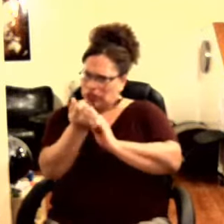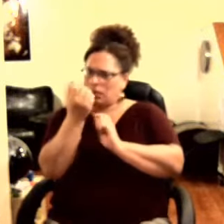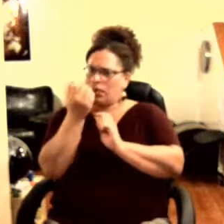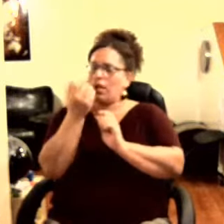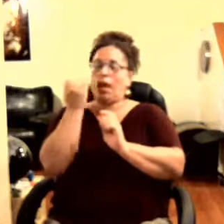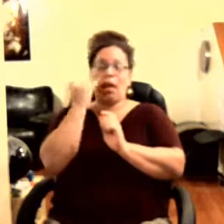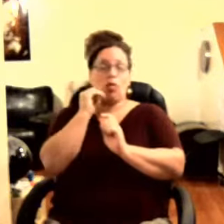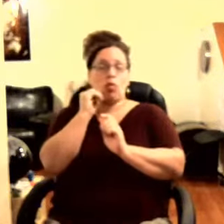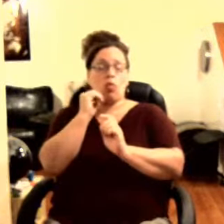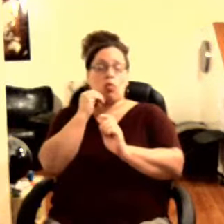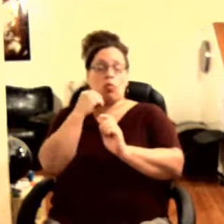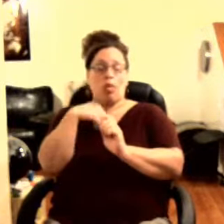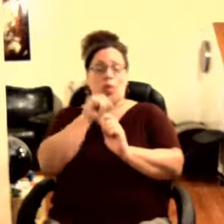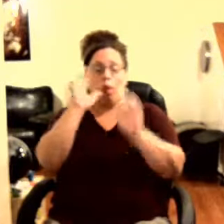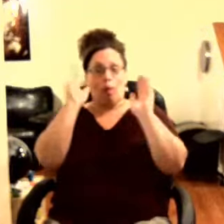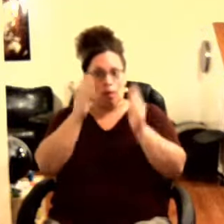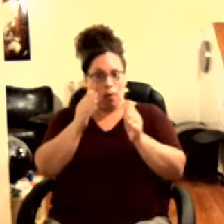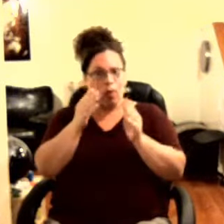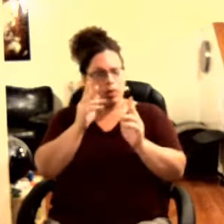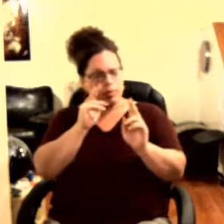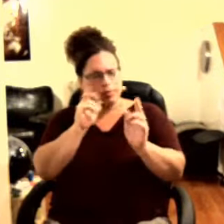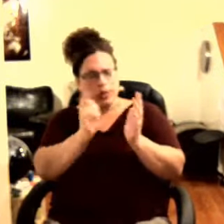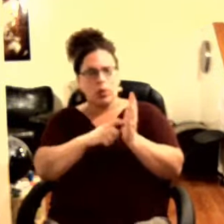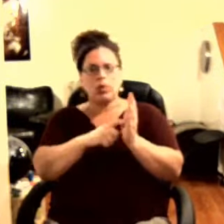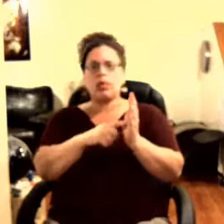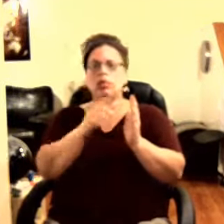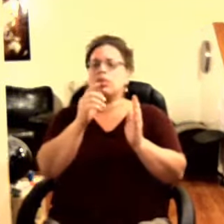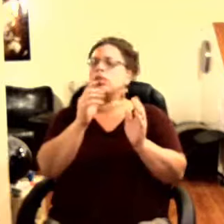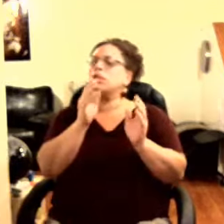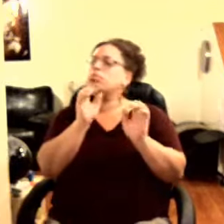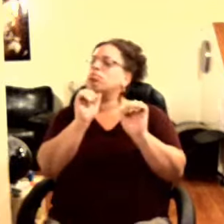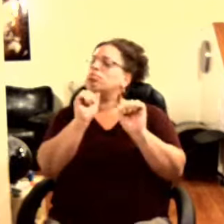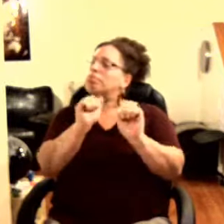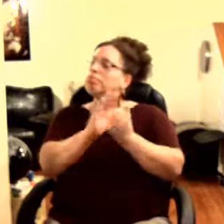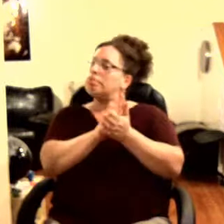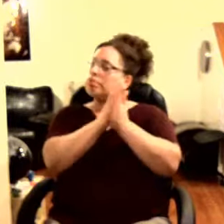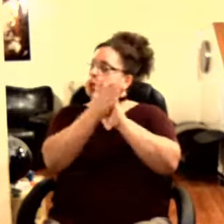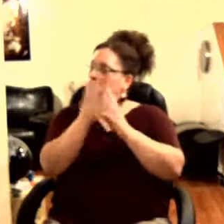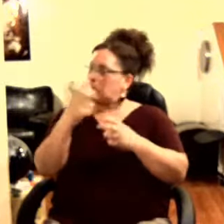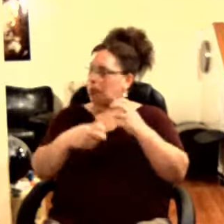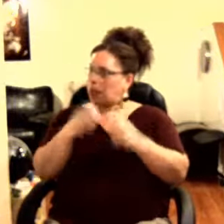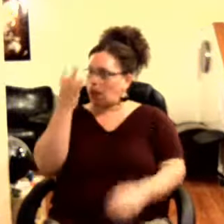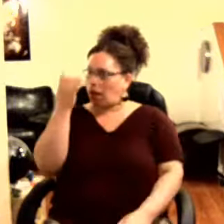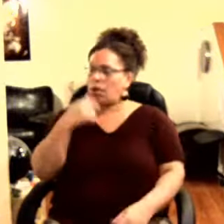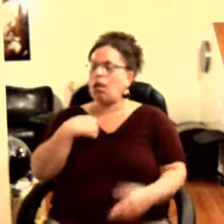problem. So I first noticed this in a place I'd spend a lot of time, my Facebook page. I'm